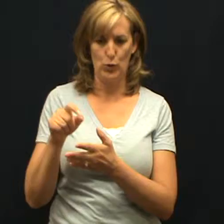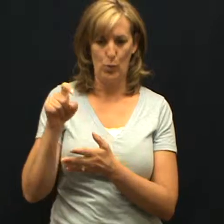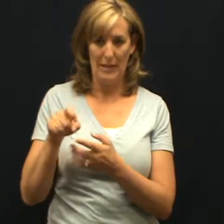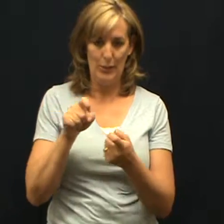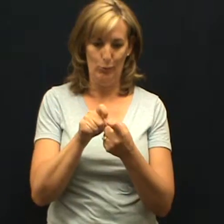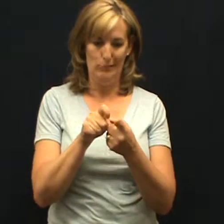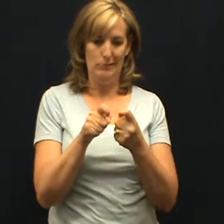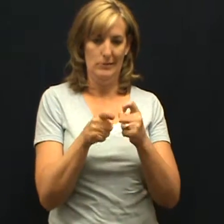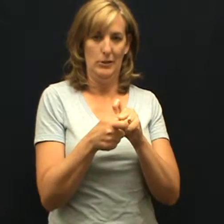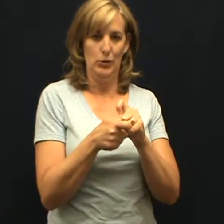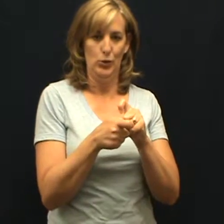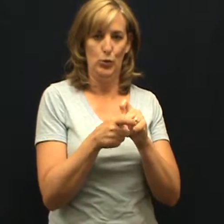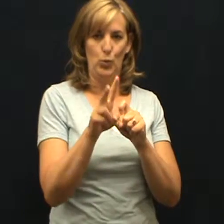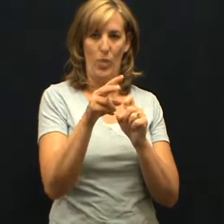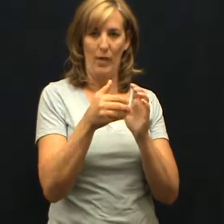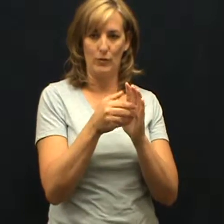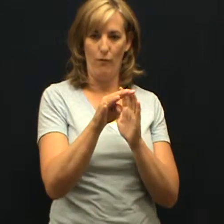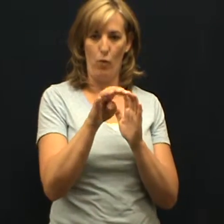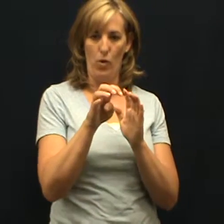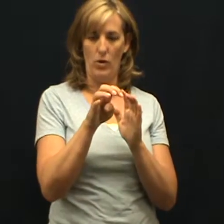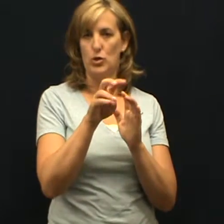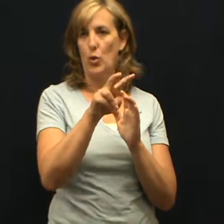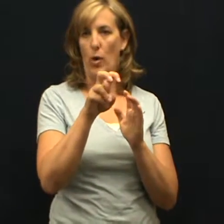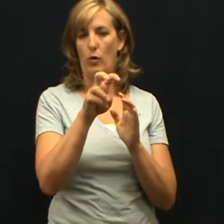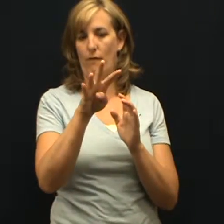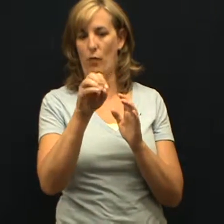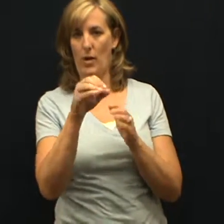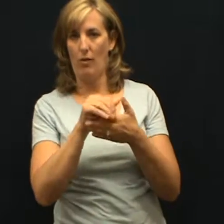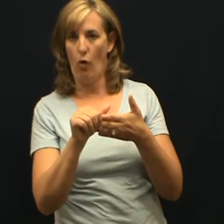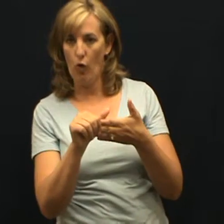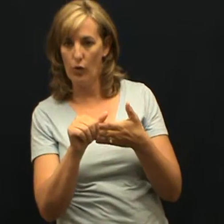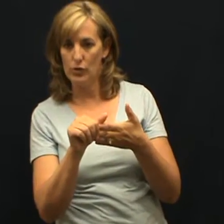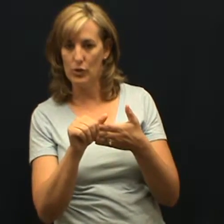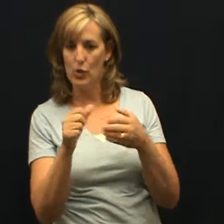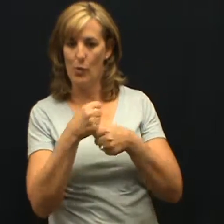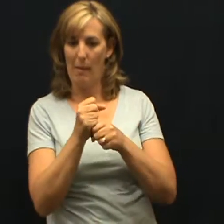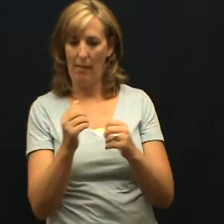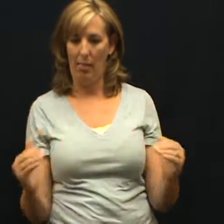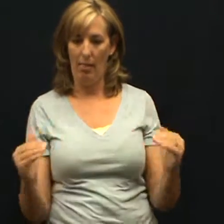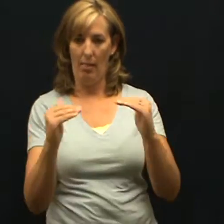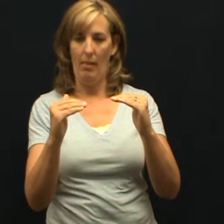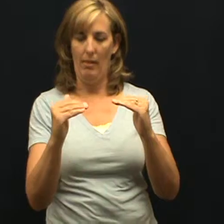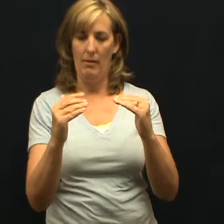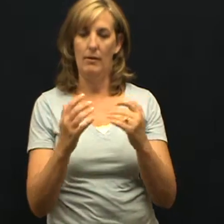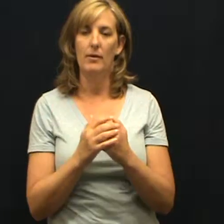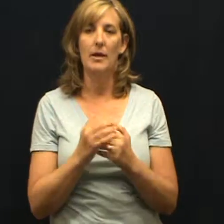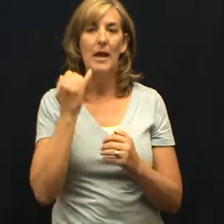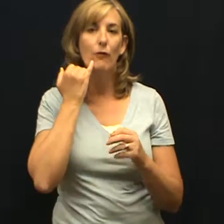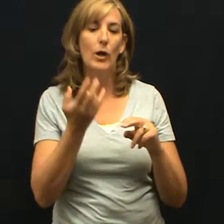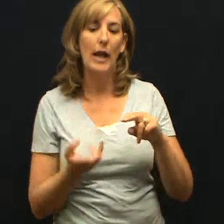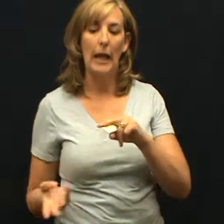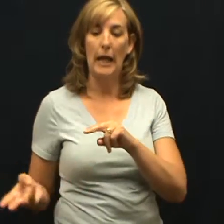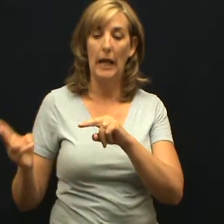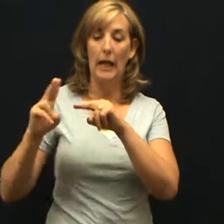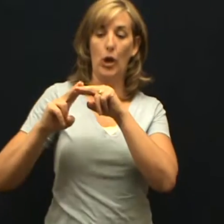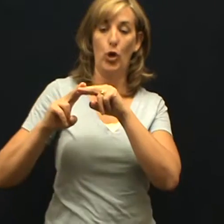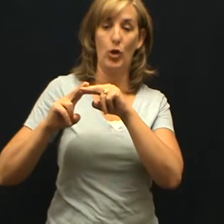$2,240 to make that entry. So we would end up, and if we're going to increase the allowance, we know we have to do that with the